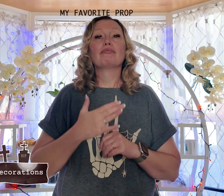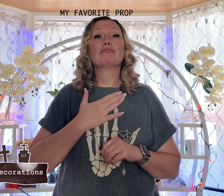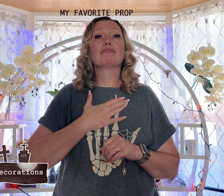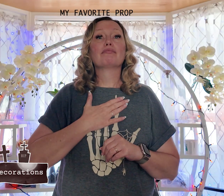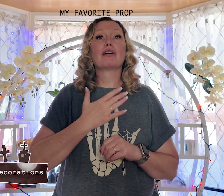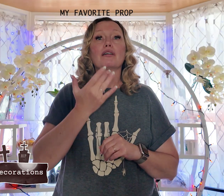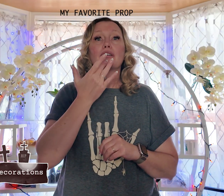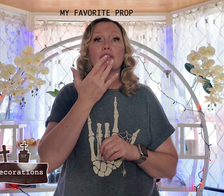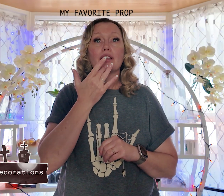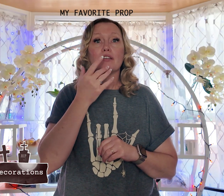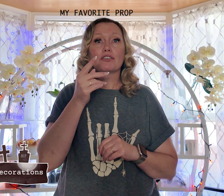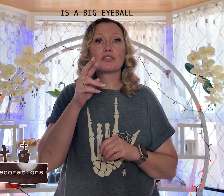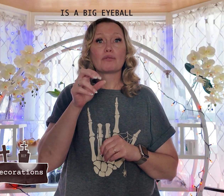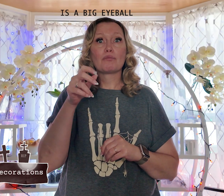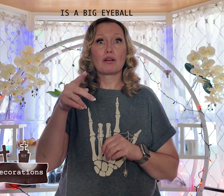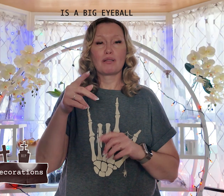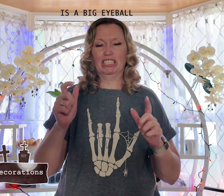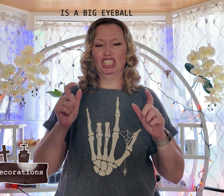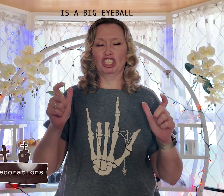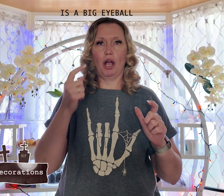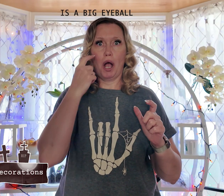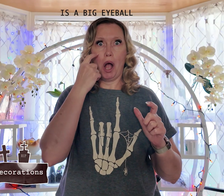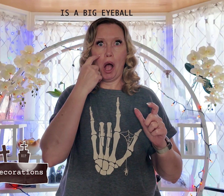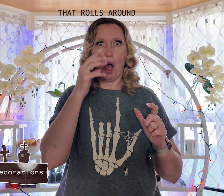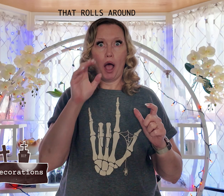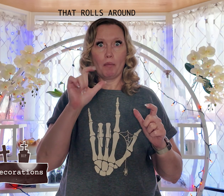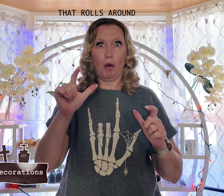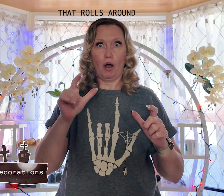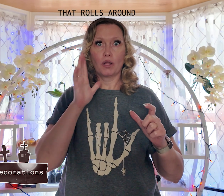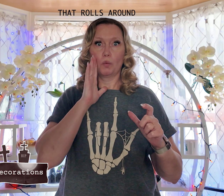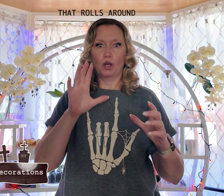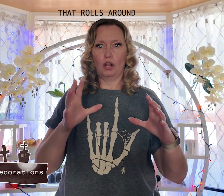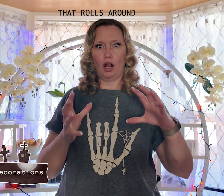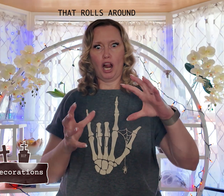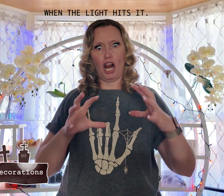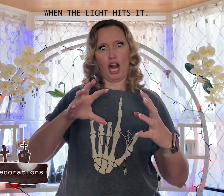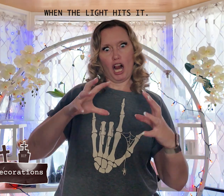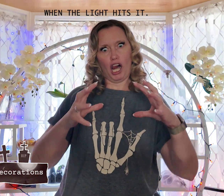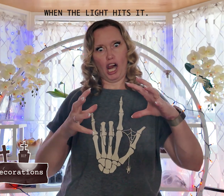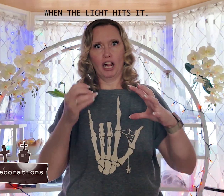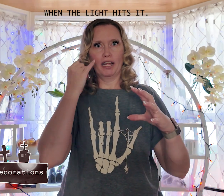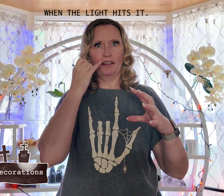My favorite prop is a big eyeball that rolls around when the light hits